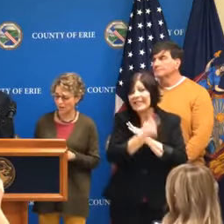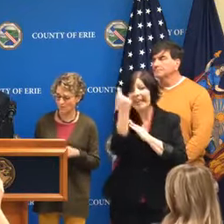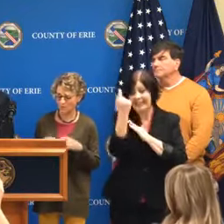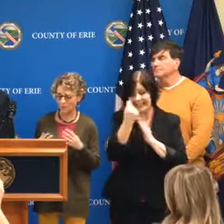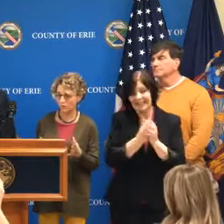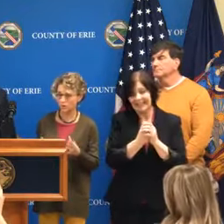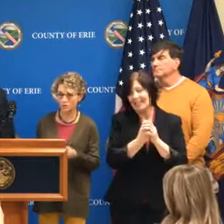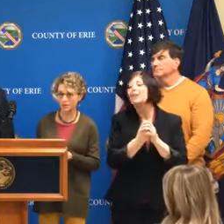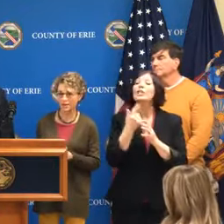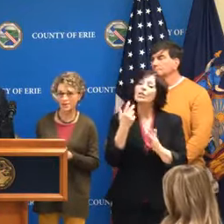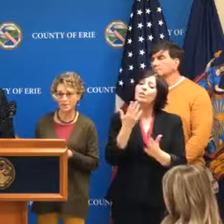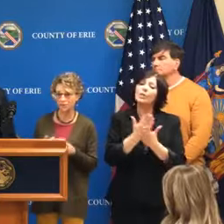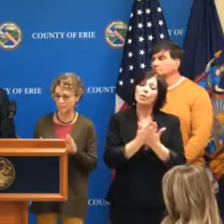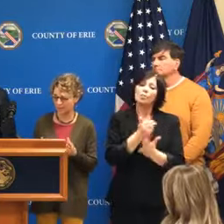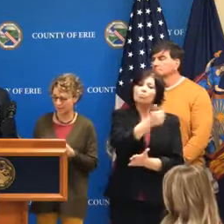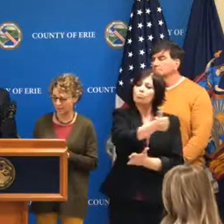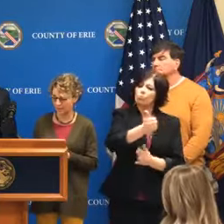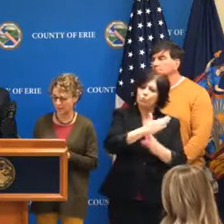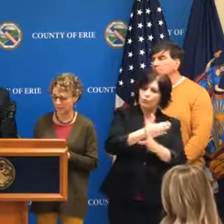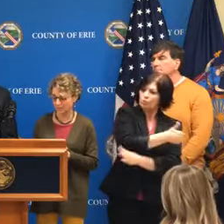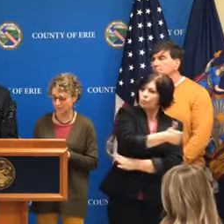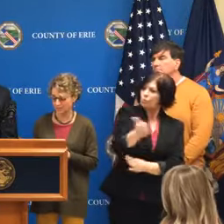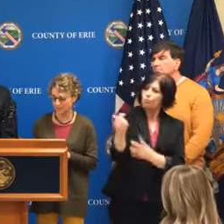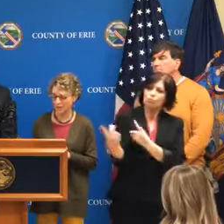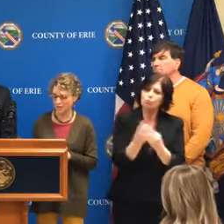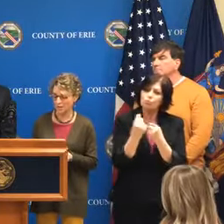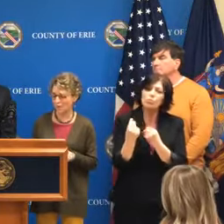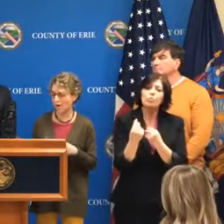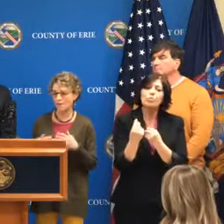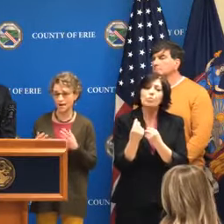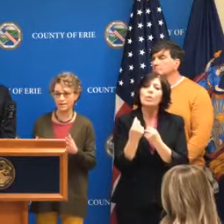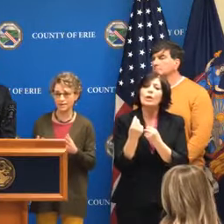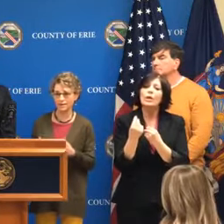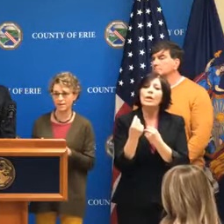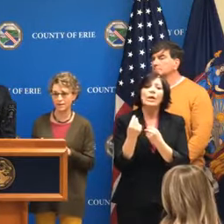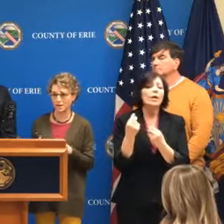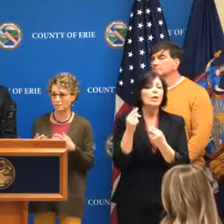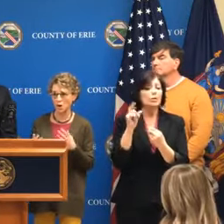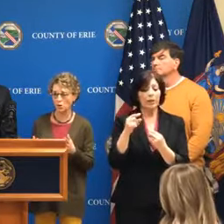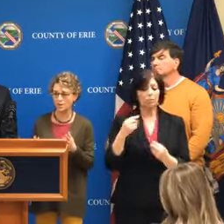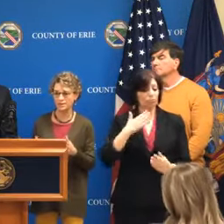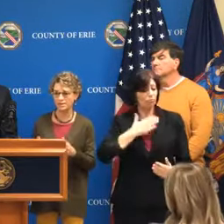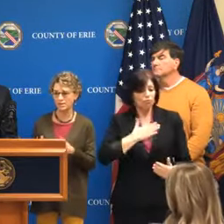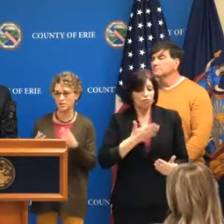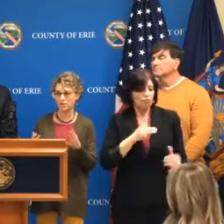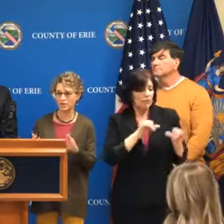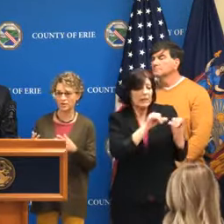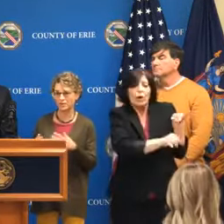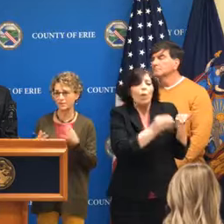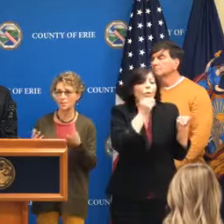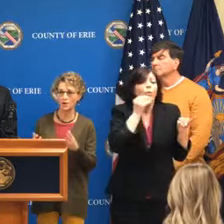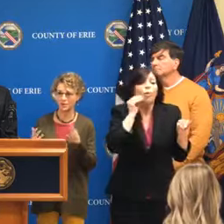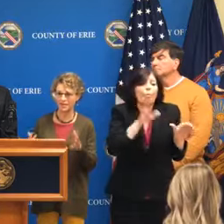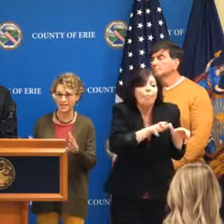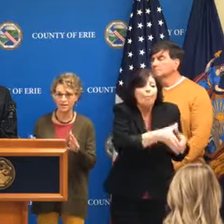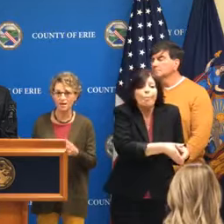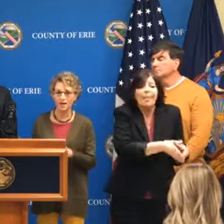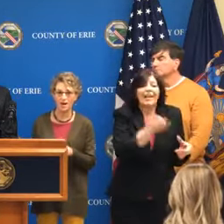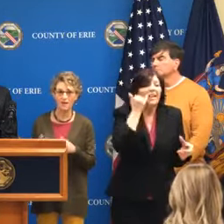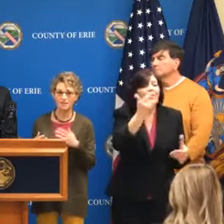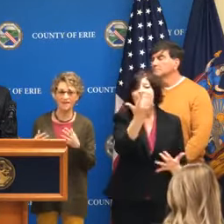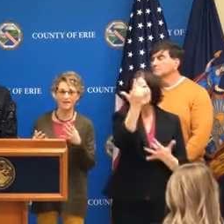So some personal protective measures that people can implement. So voluntary home isolation. So if people are